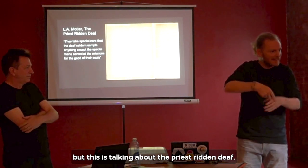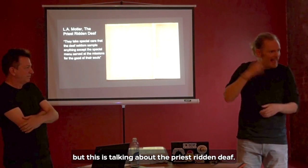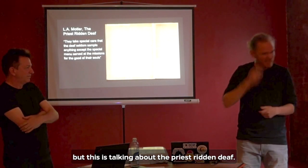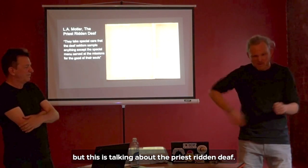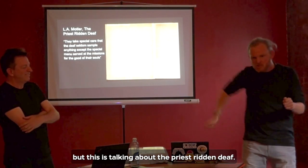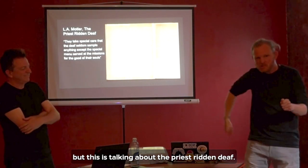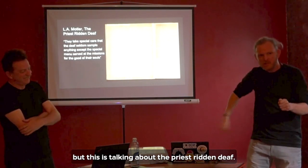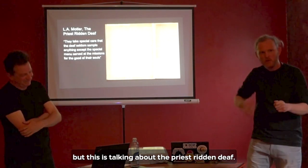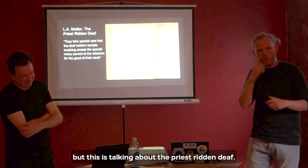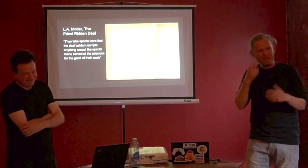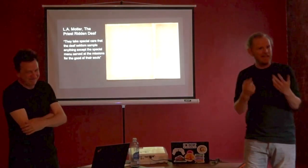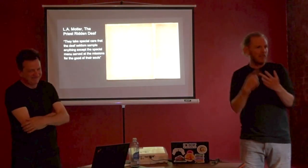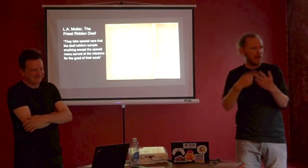the priesthood and death.